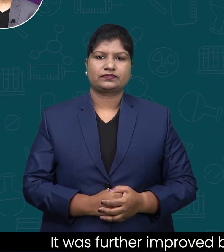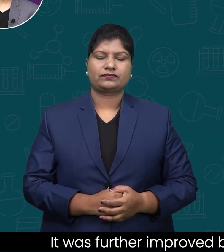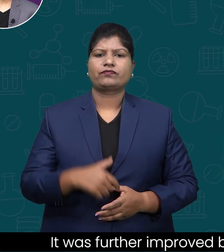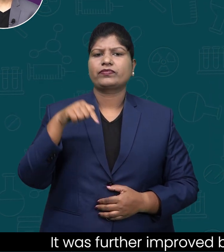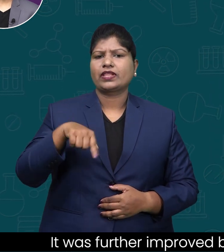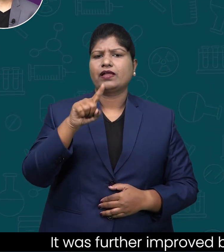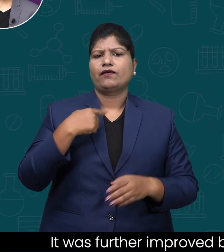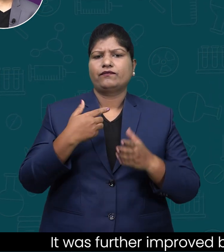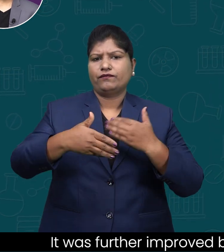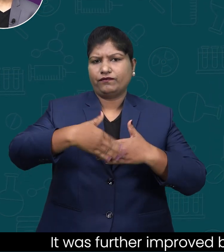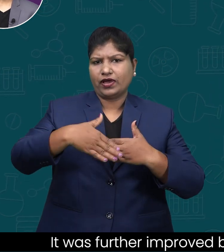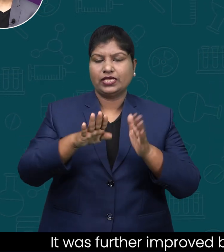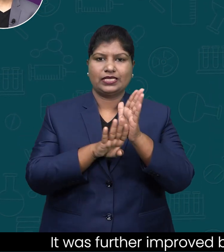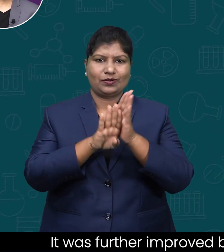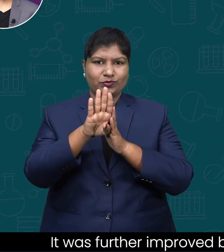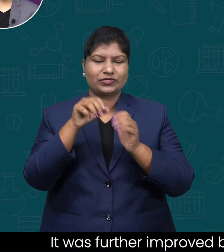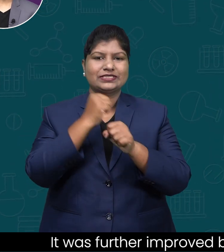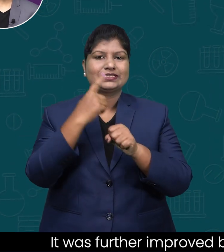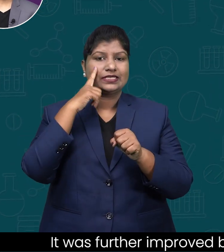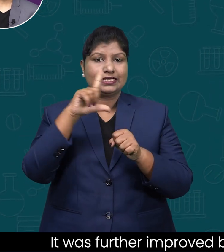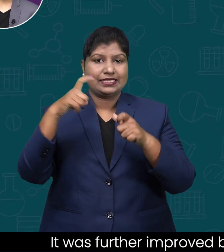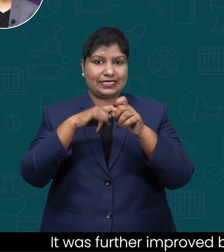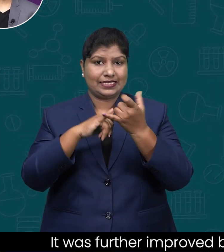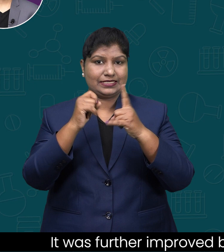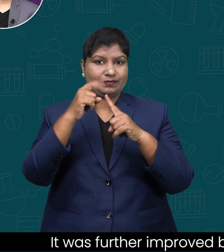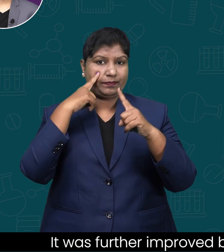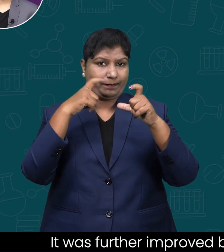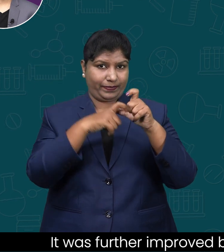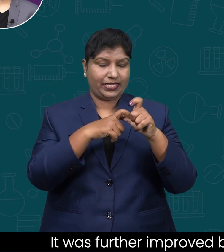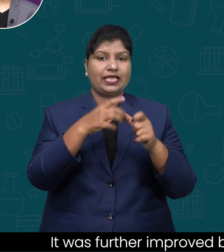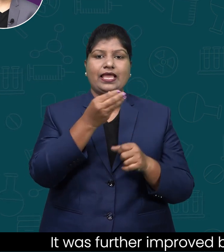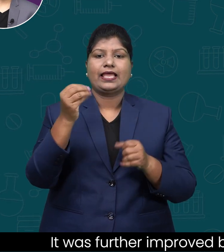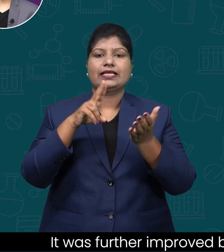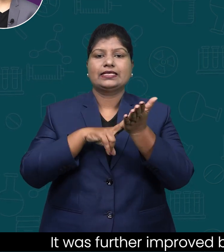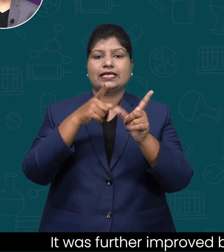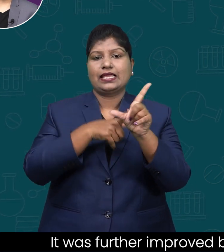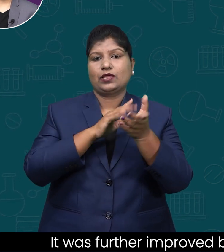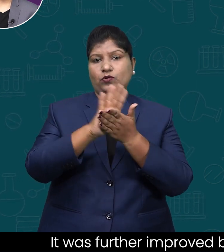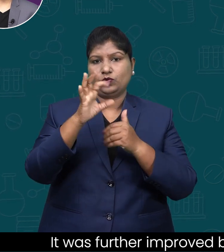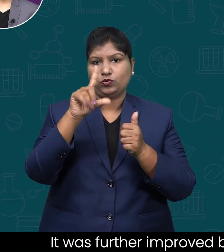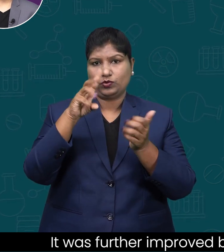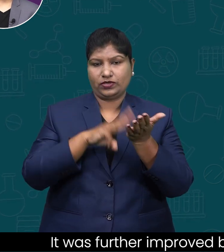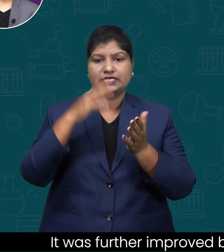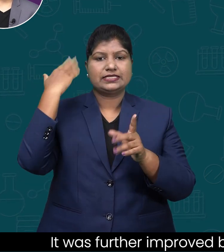It was further improved by Gillespie and Nylom 1957.